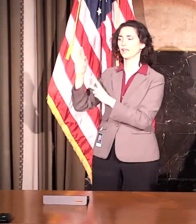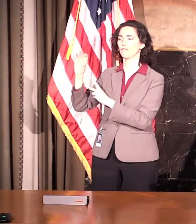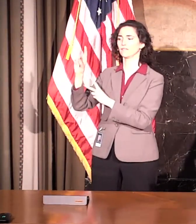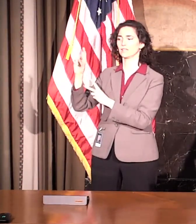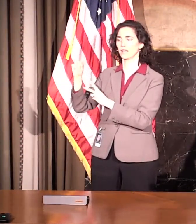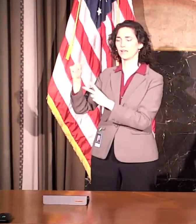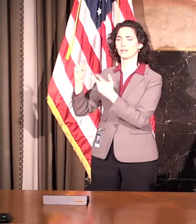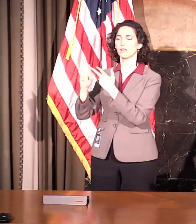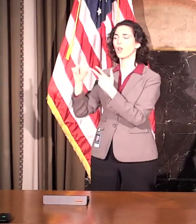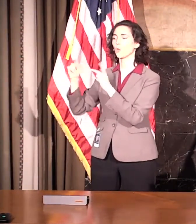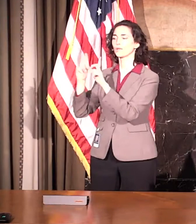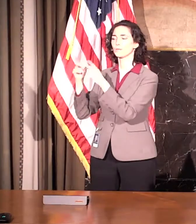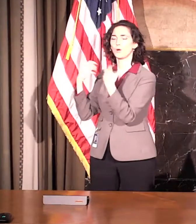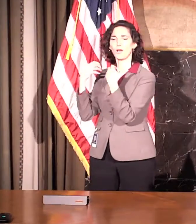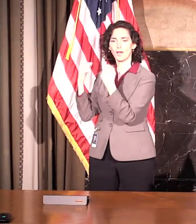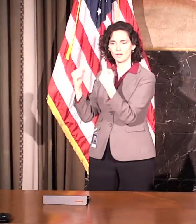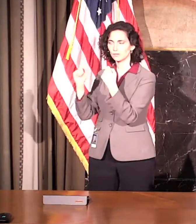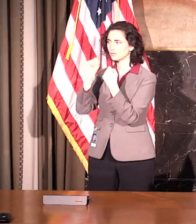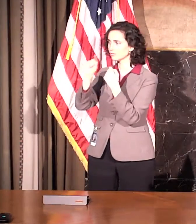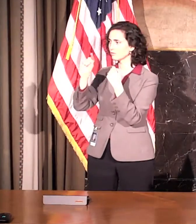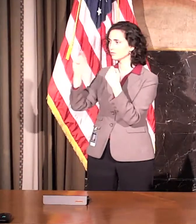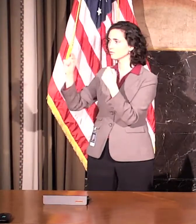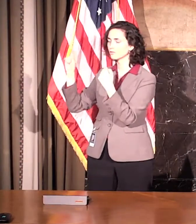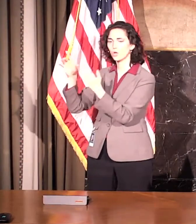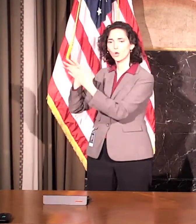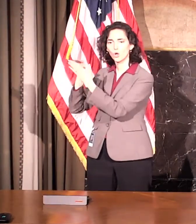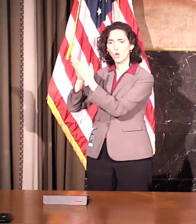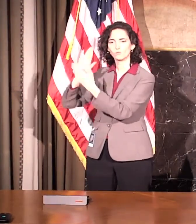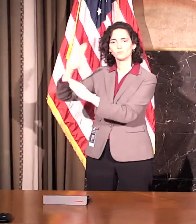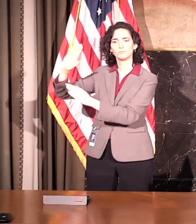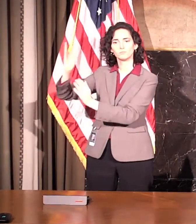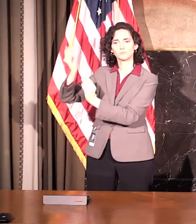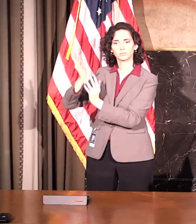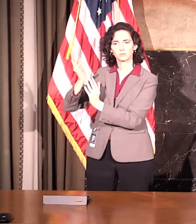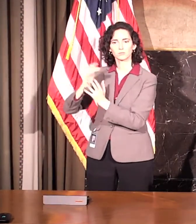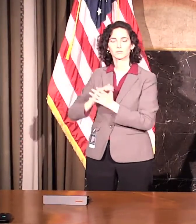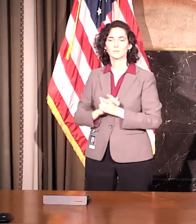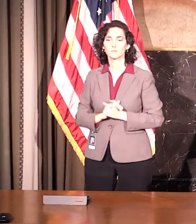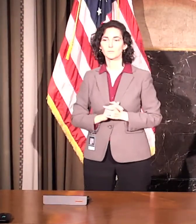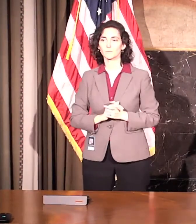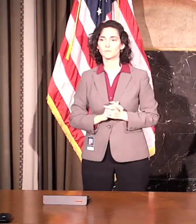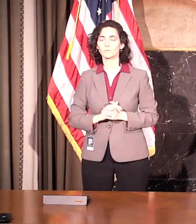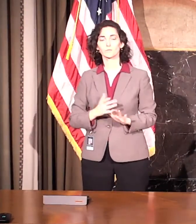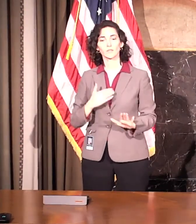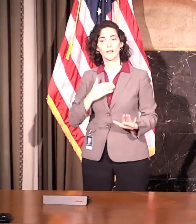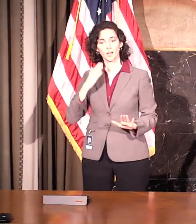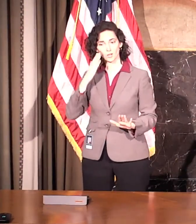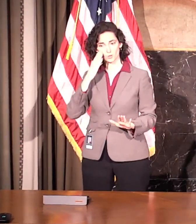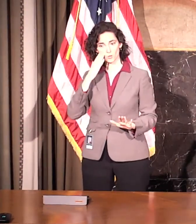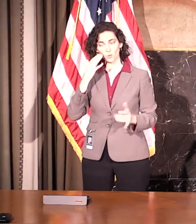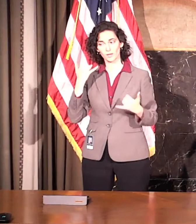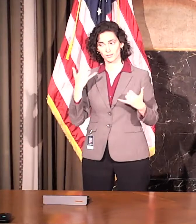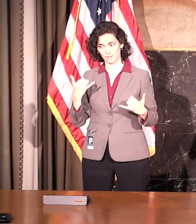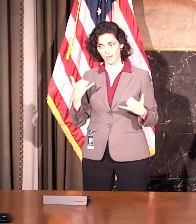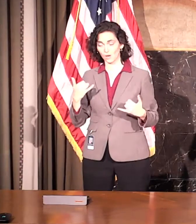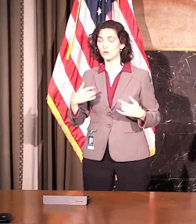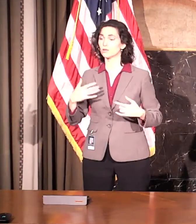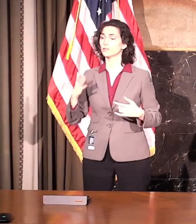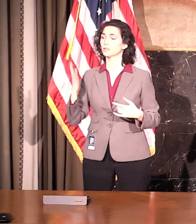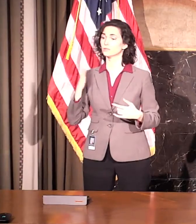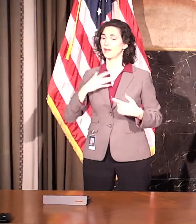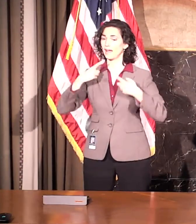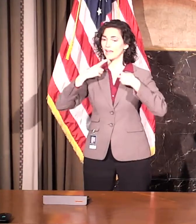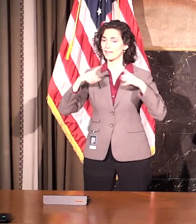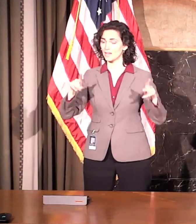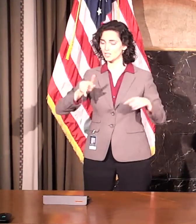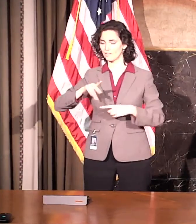Health, in order to get your information. I am aware that the current Phase 2 proclamation